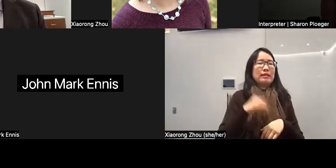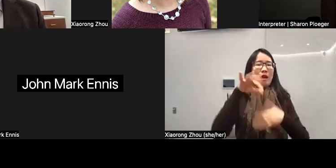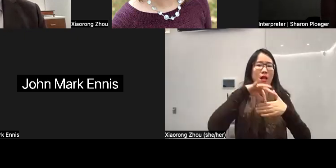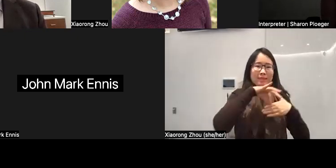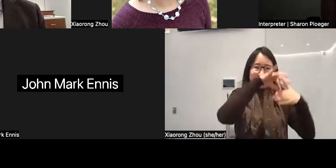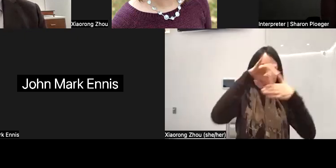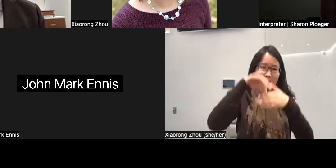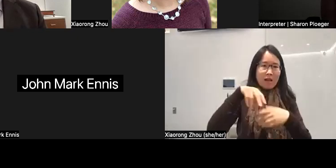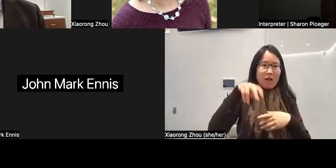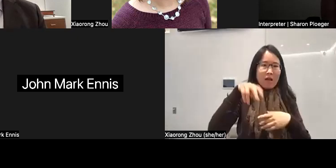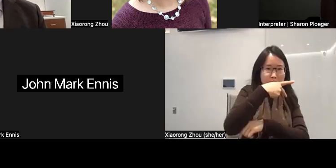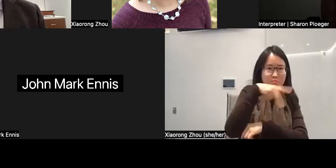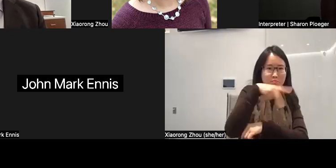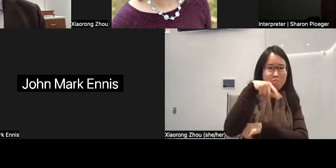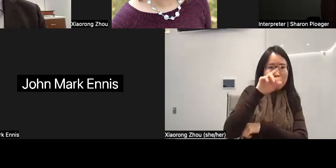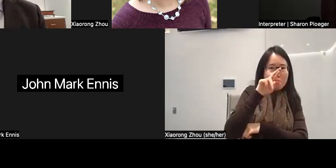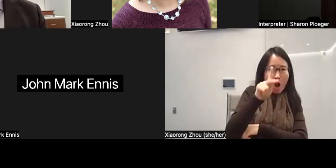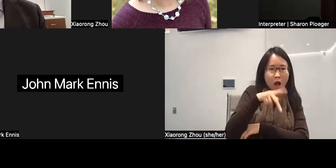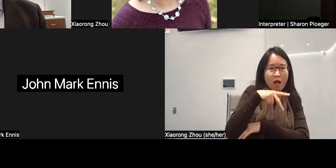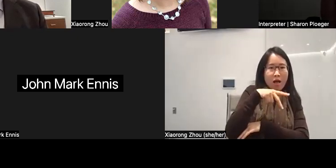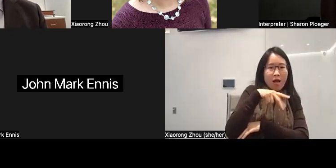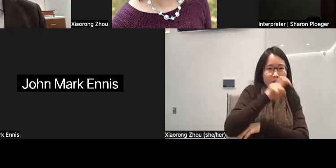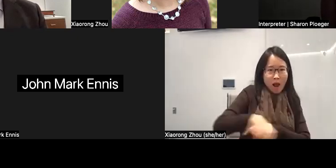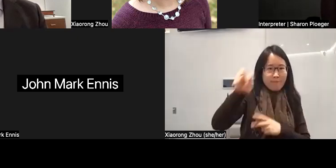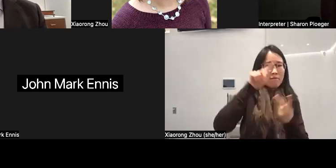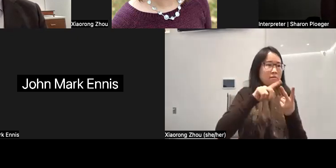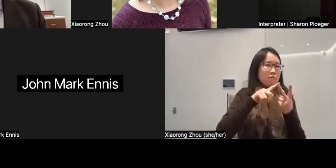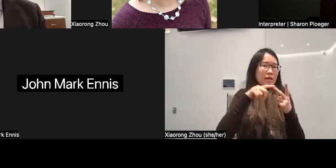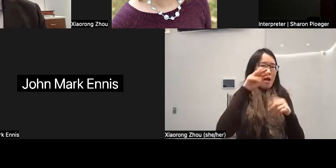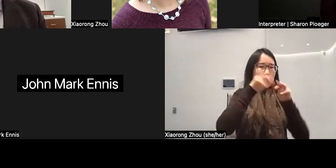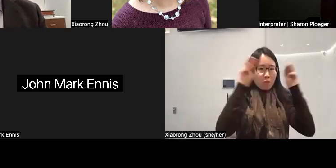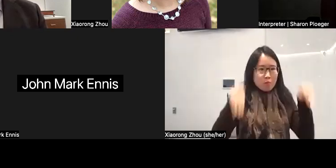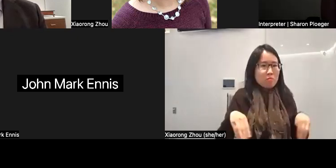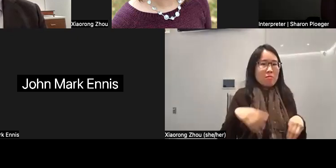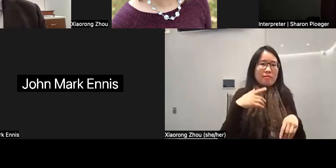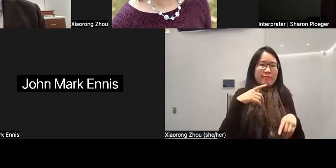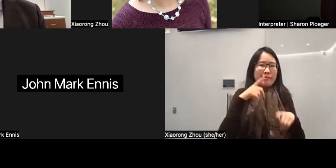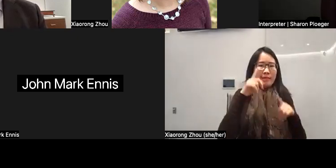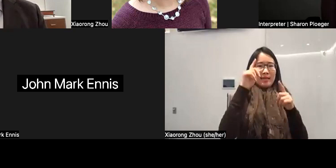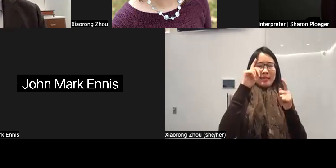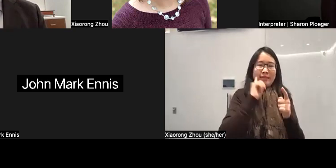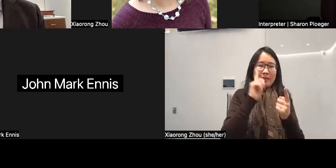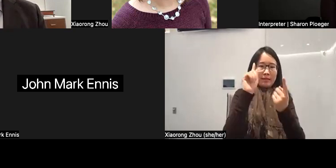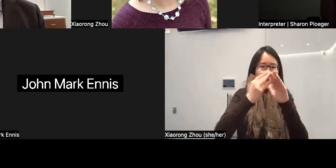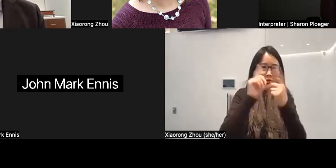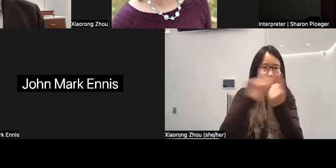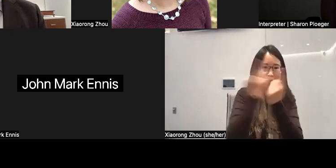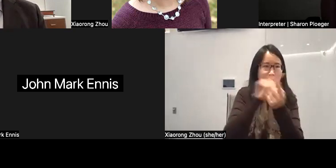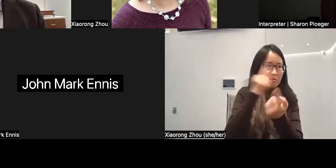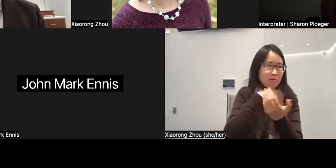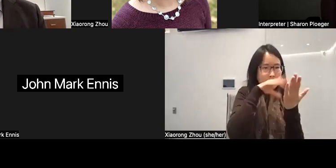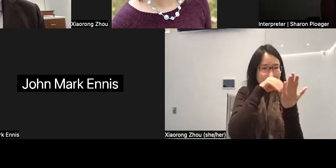together and communicated with one another. She would guide me around at parks, when we would travel, when we'd go to